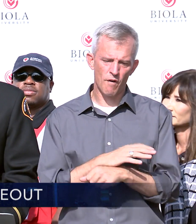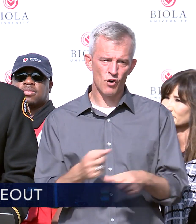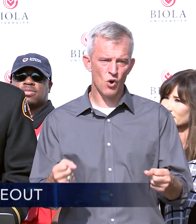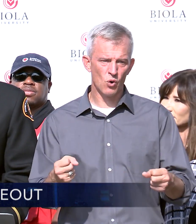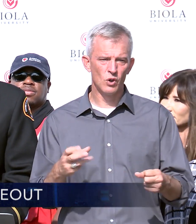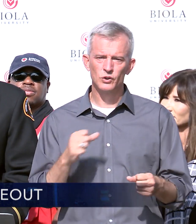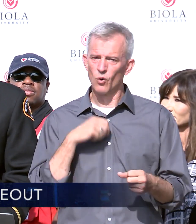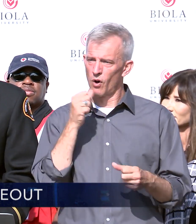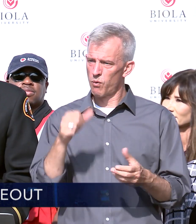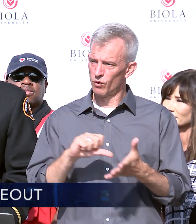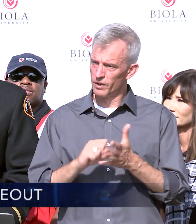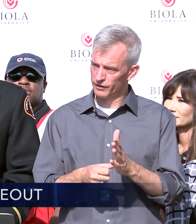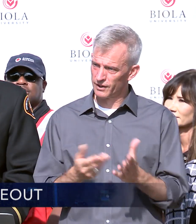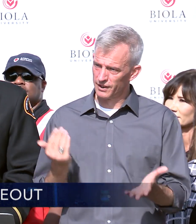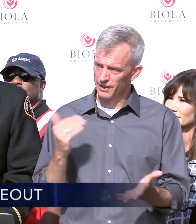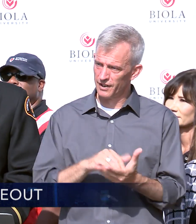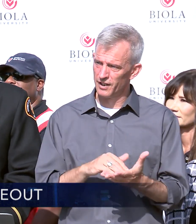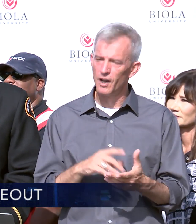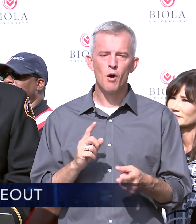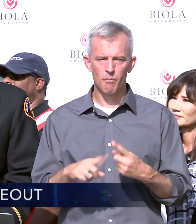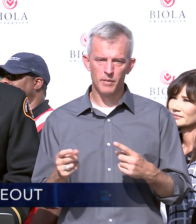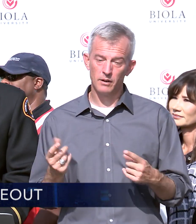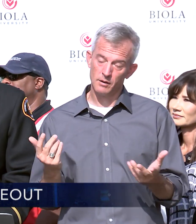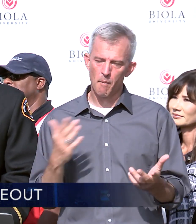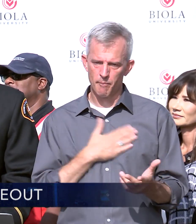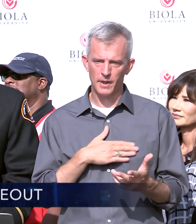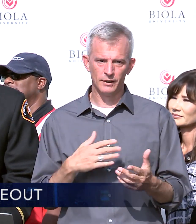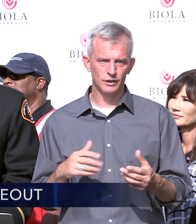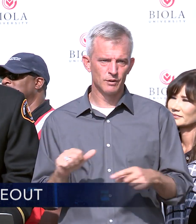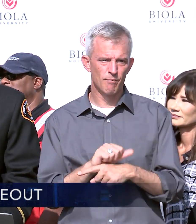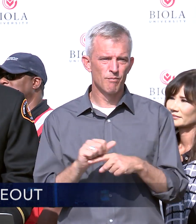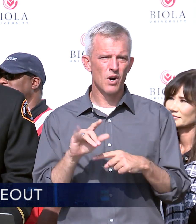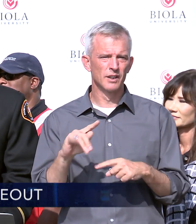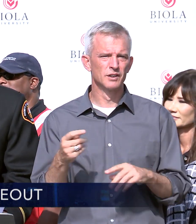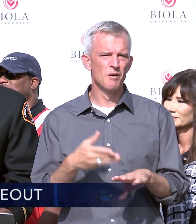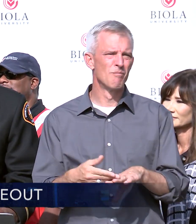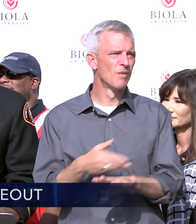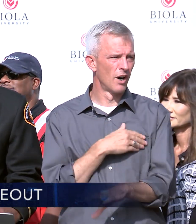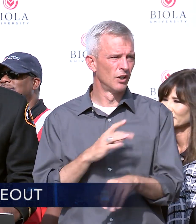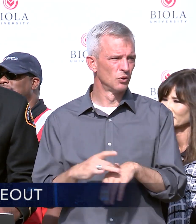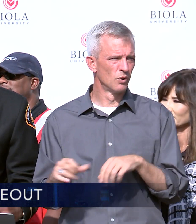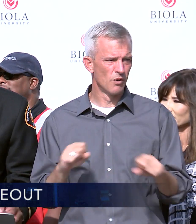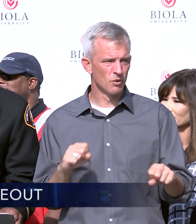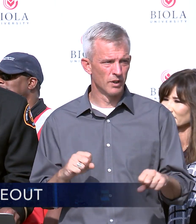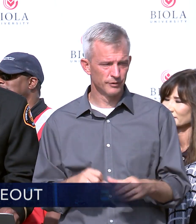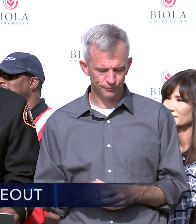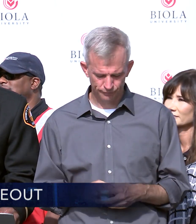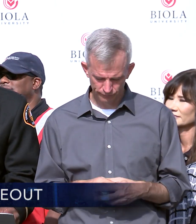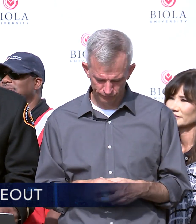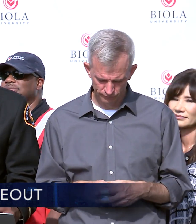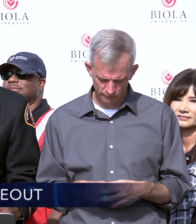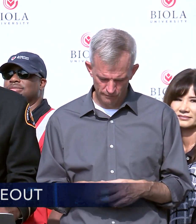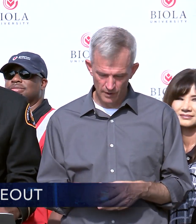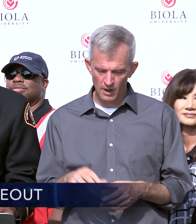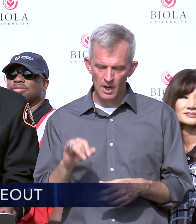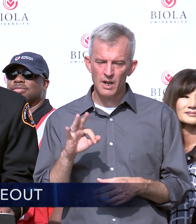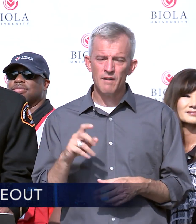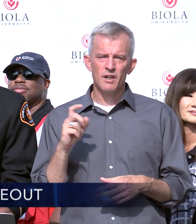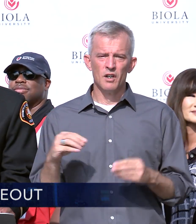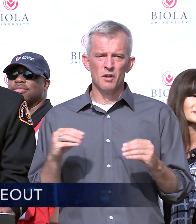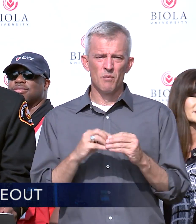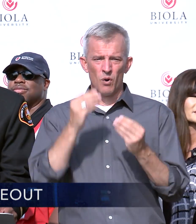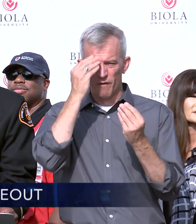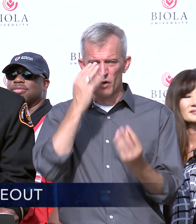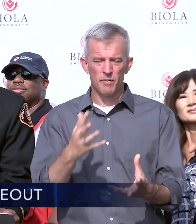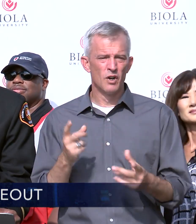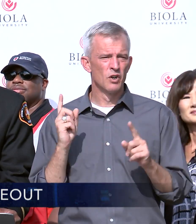that again, other than to practice that now prior to an event. If you need more information, you can go